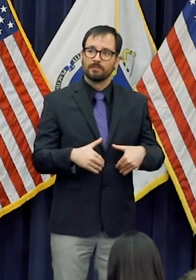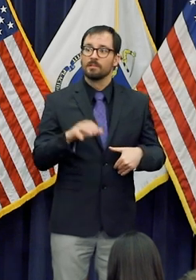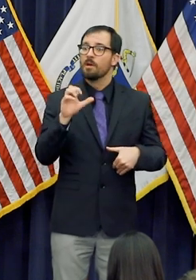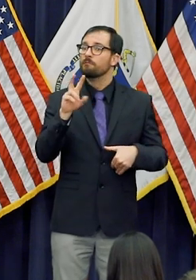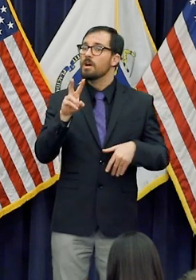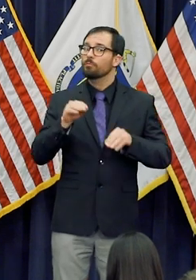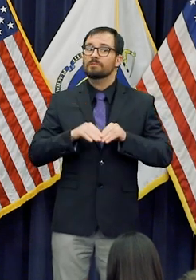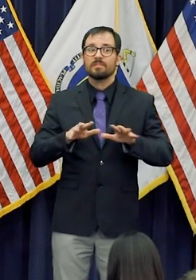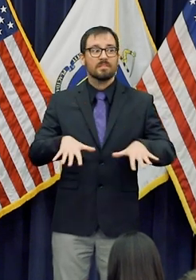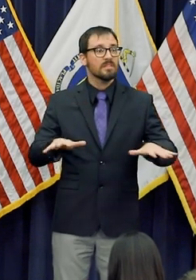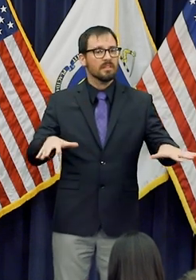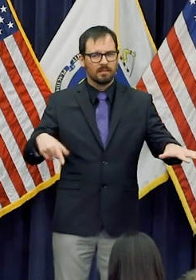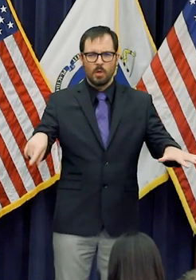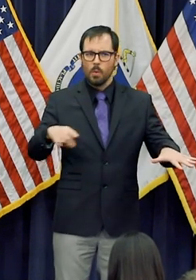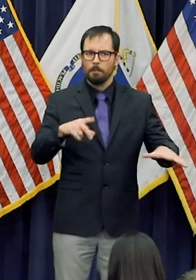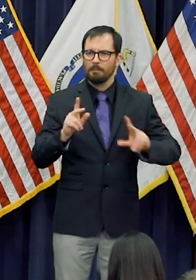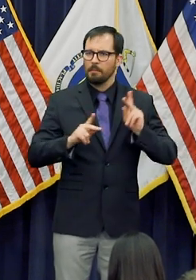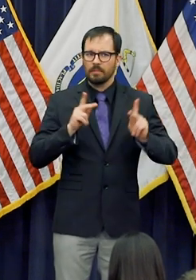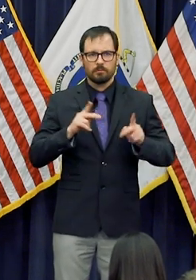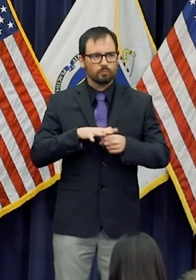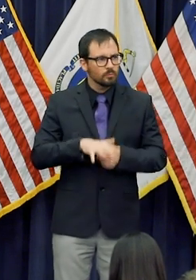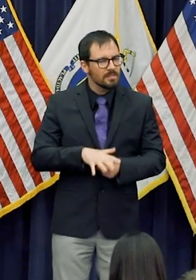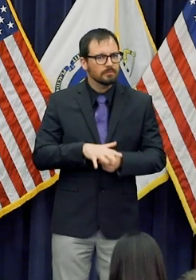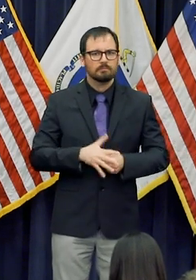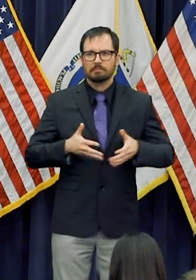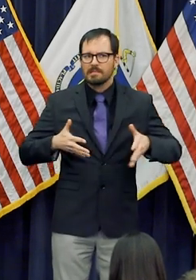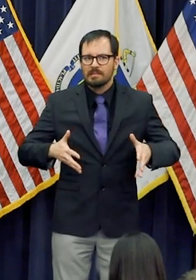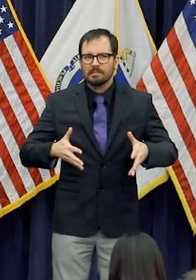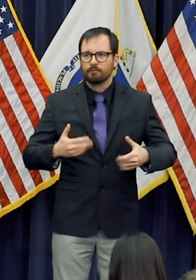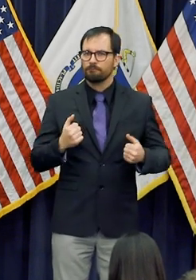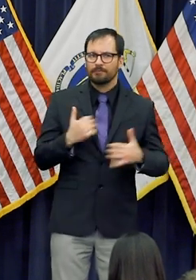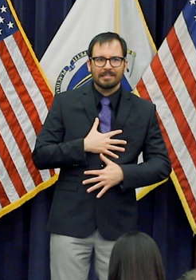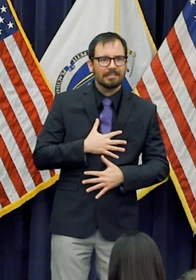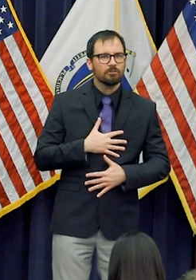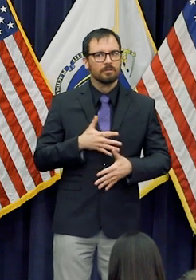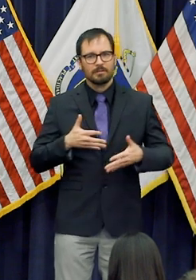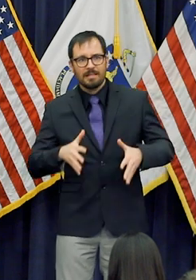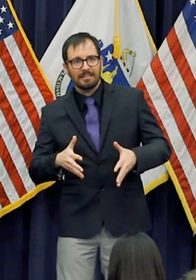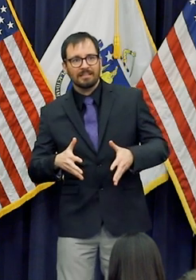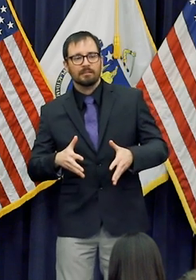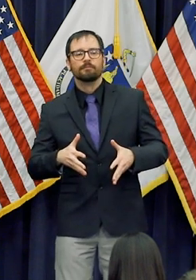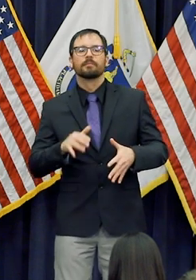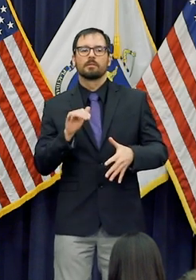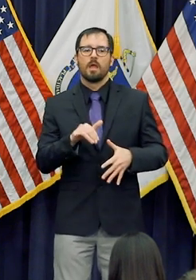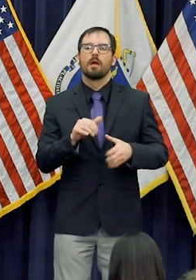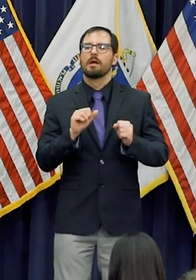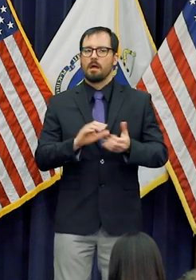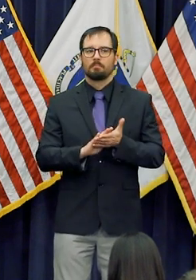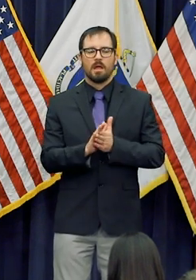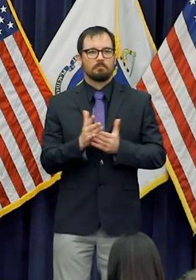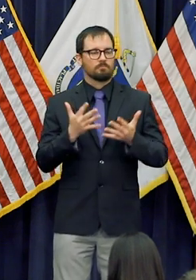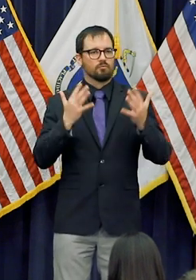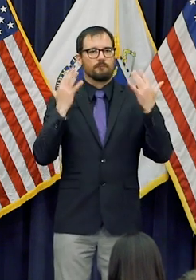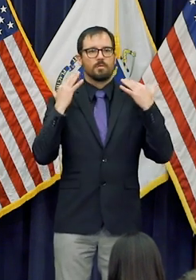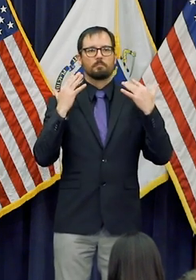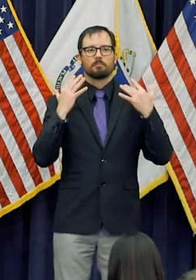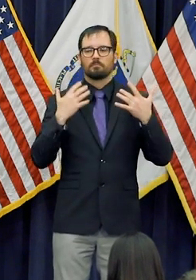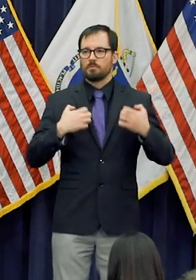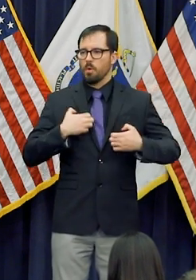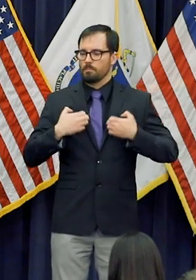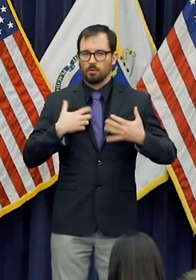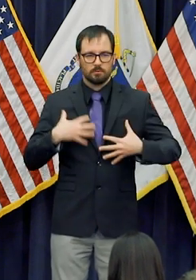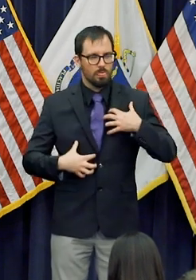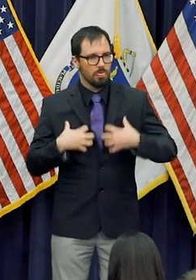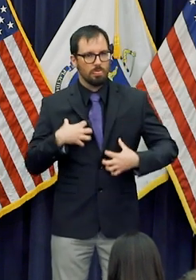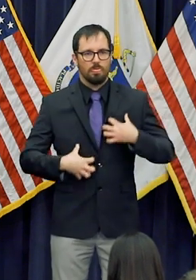Fear and anxiety about a disease can be overwhelming and cause strong emotions in both adults and children and our